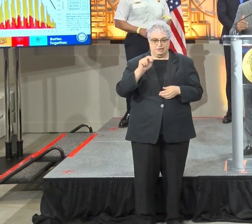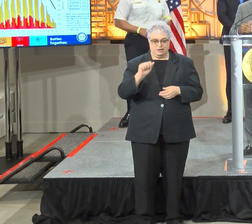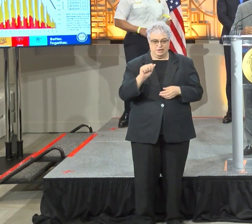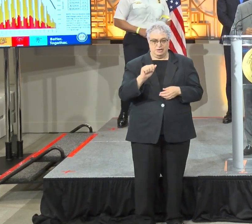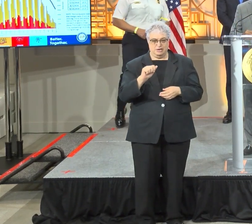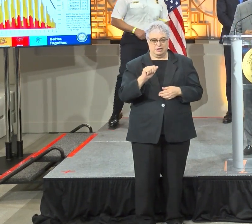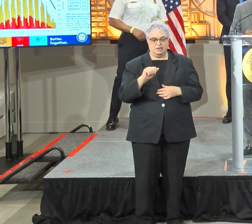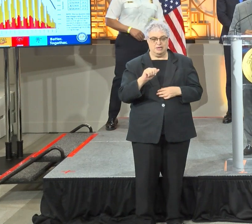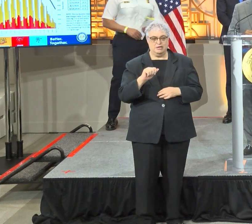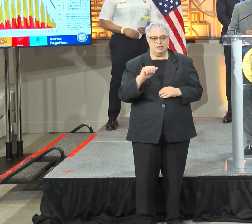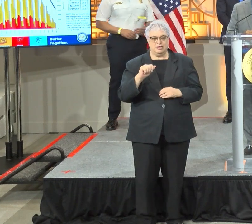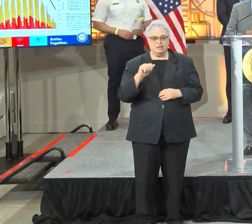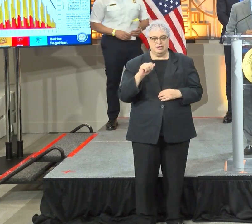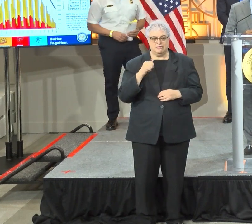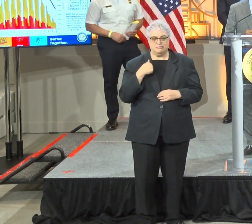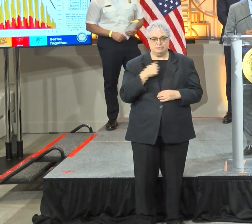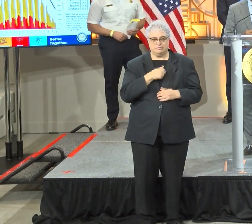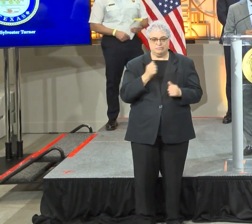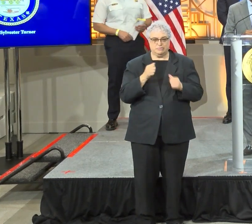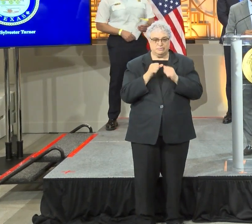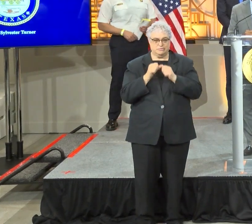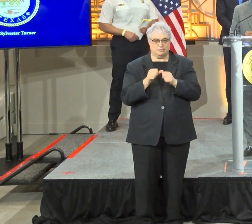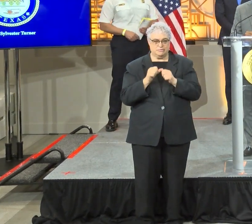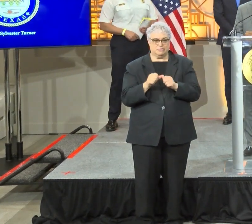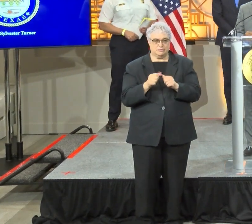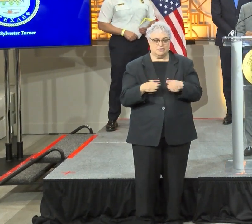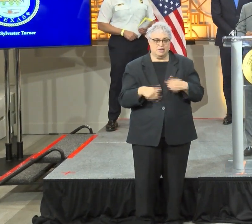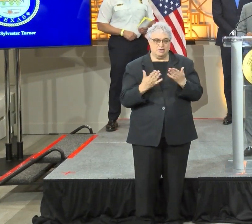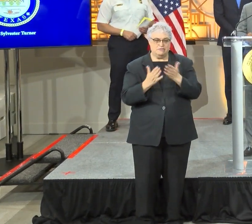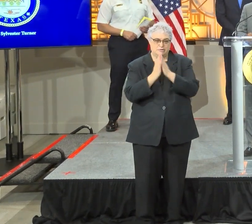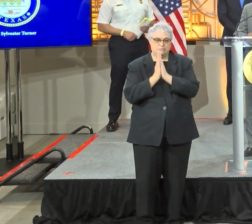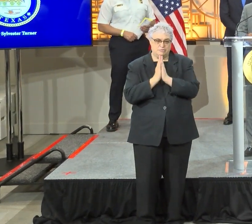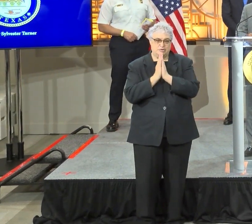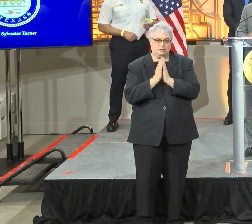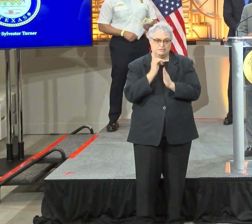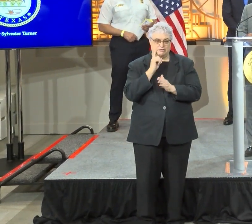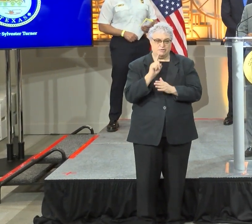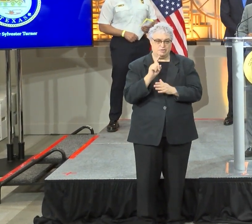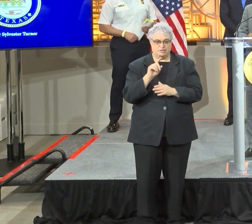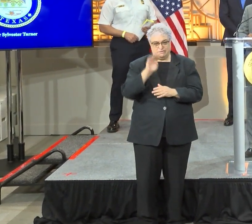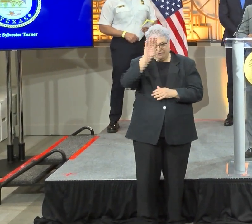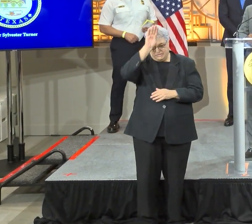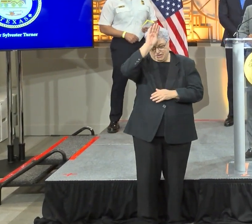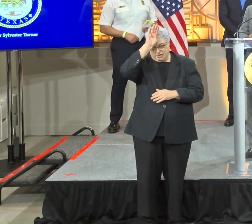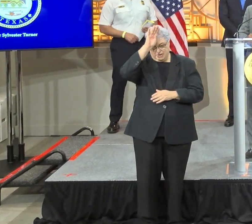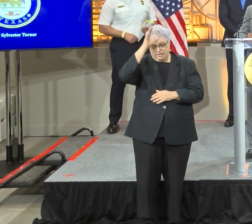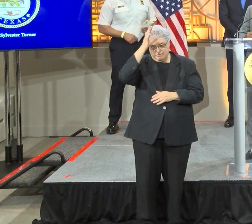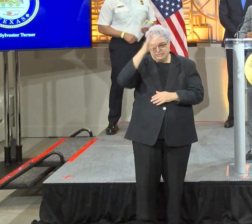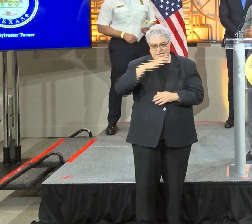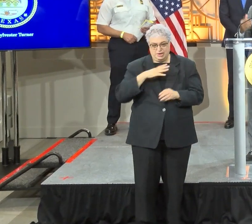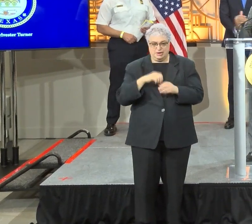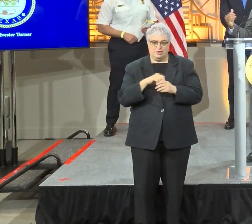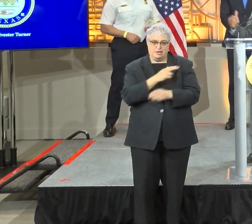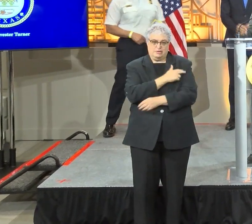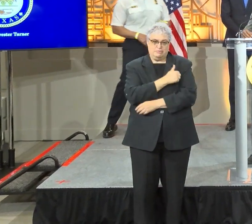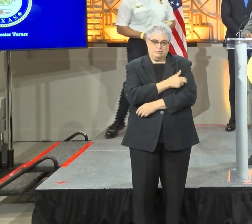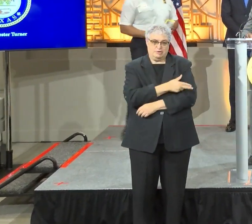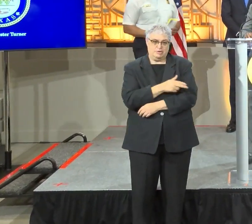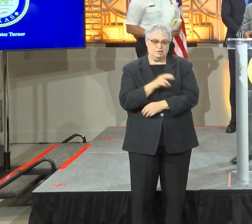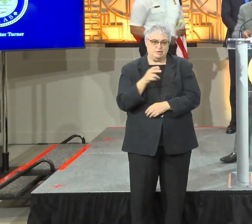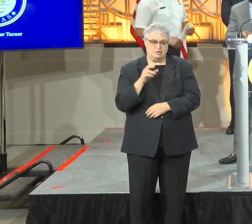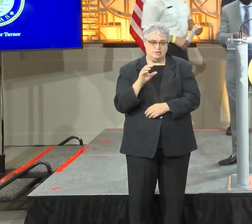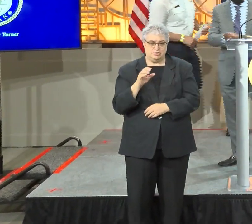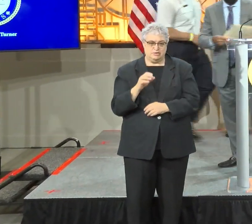ask, before he comes, for us to continue to offer our prayers for the firefighter that remains in the hospital. Chief